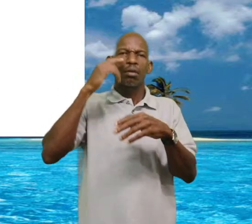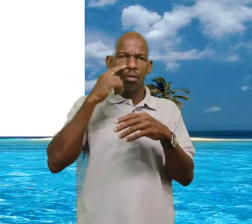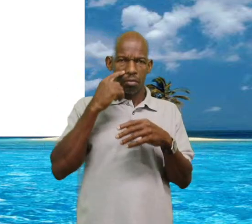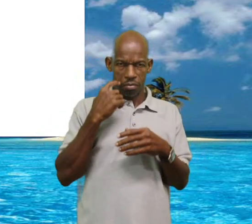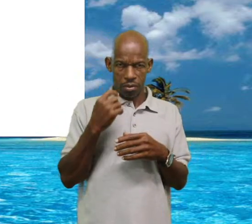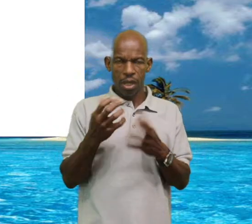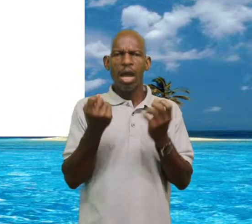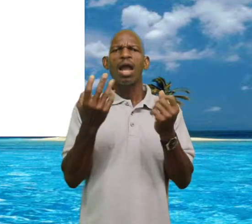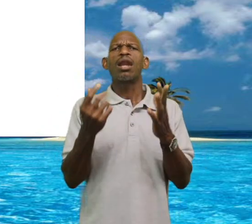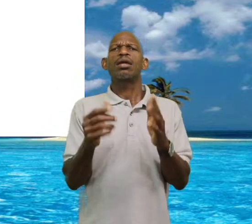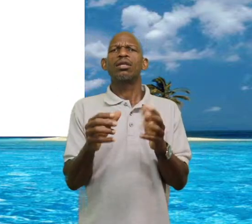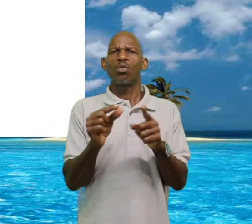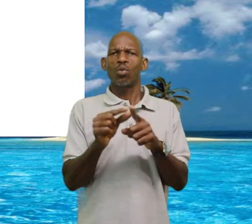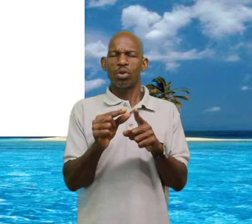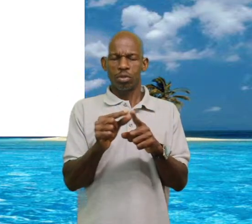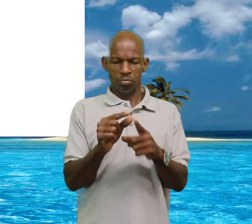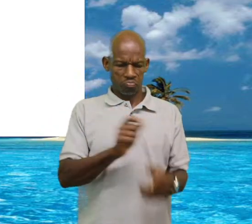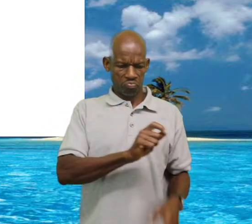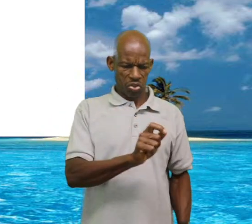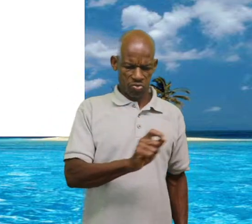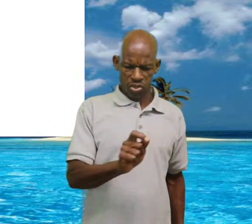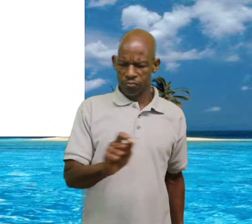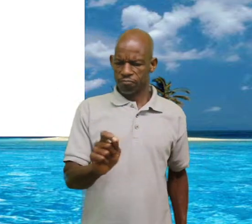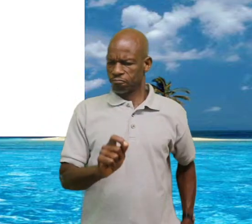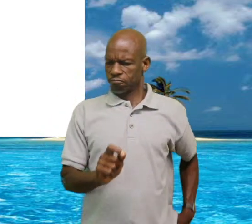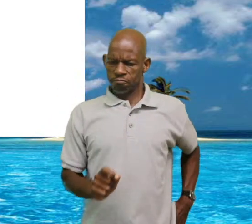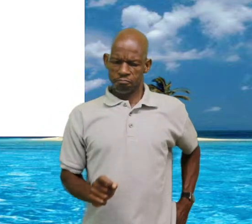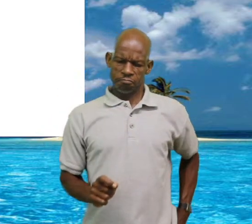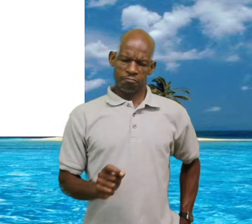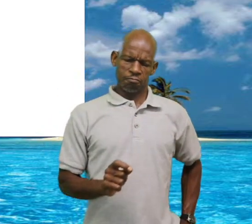them, it will show a consonant at the